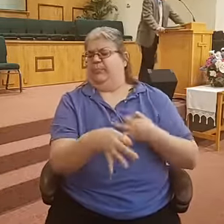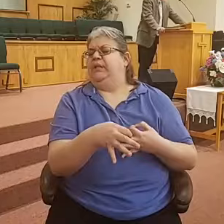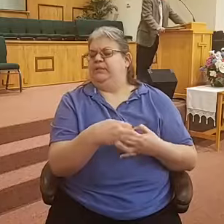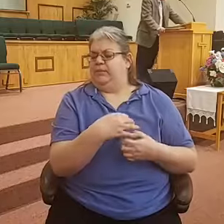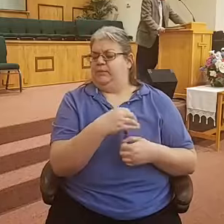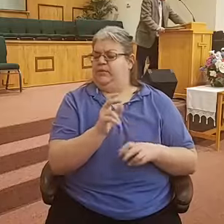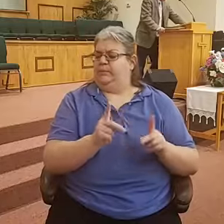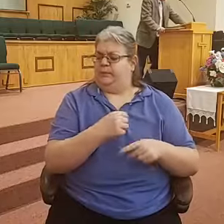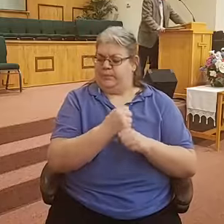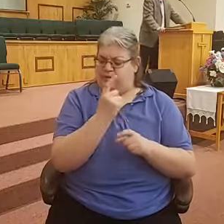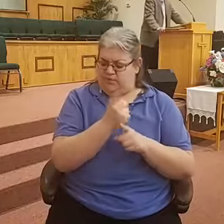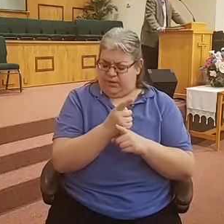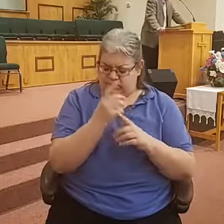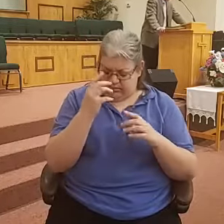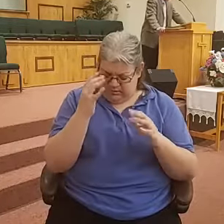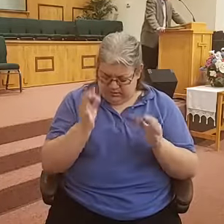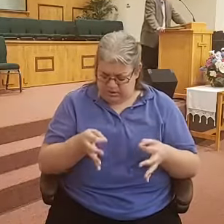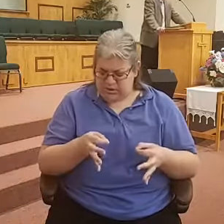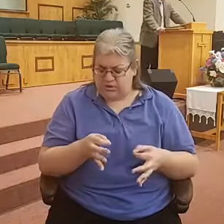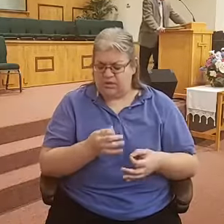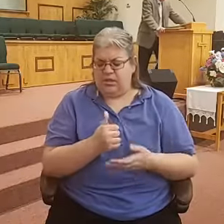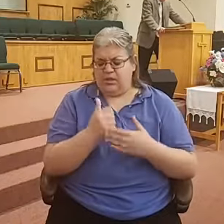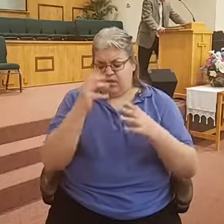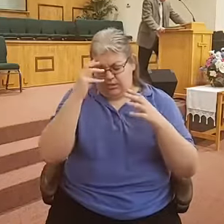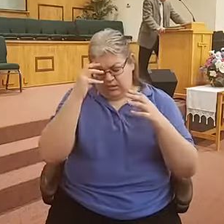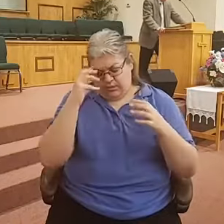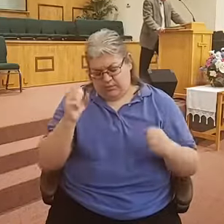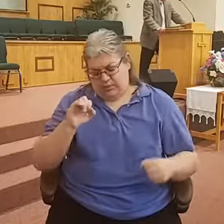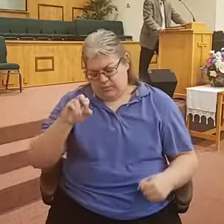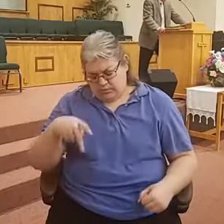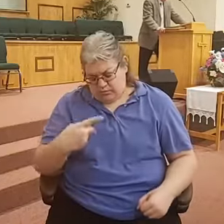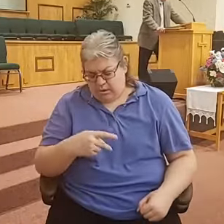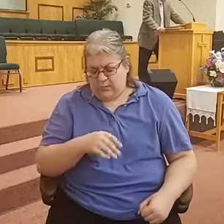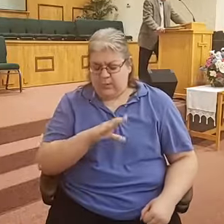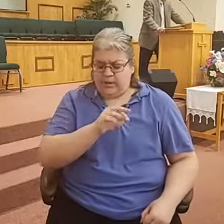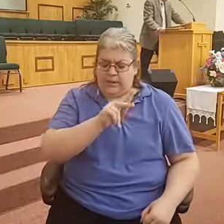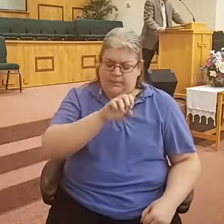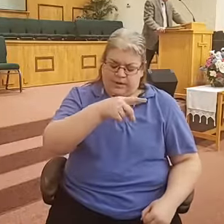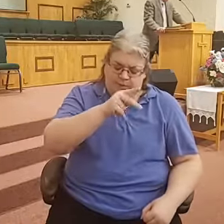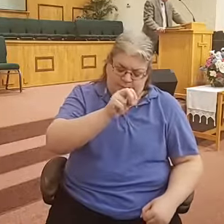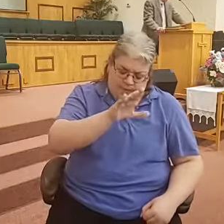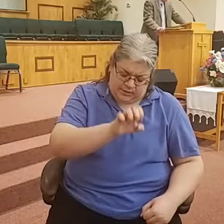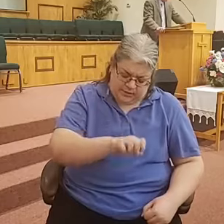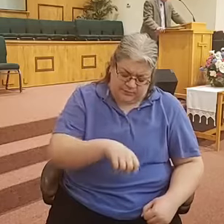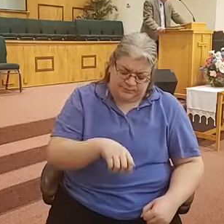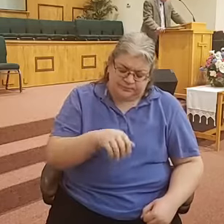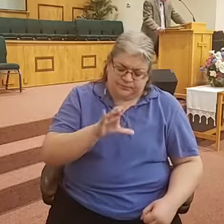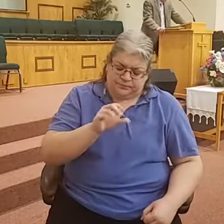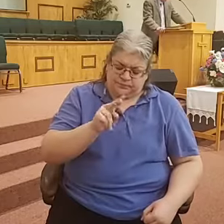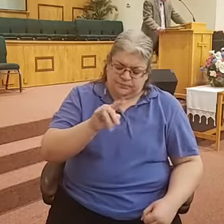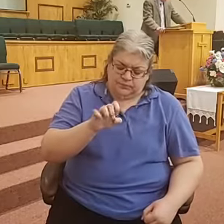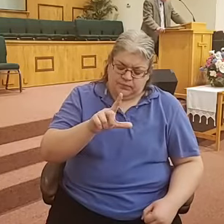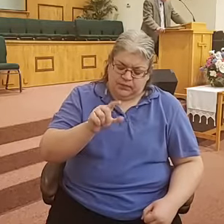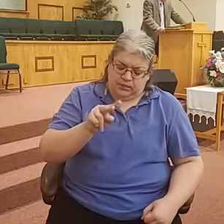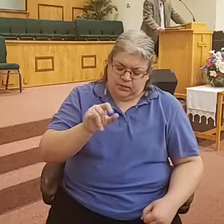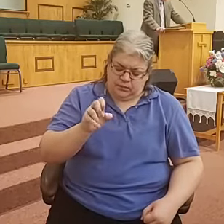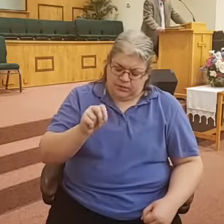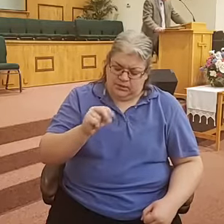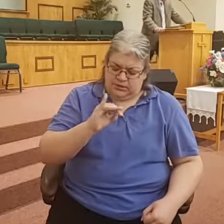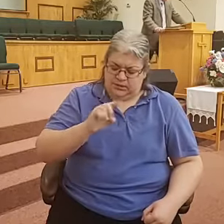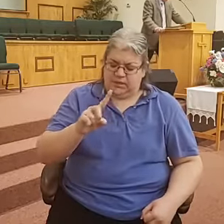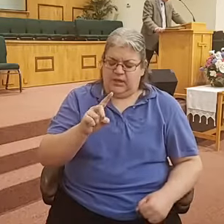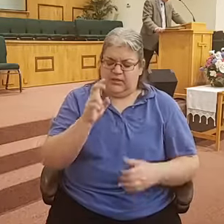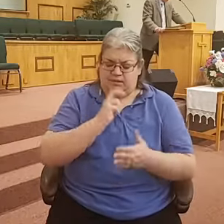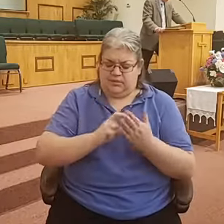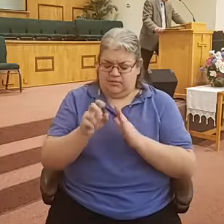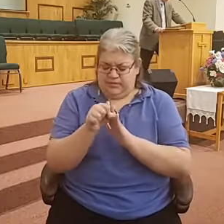help President Donald Trump, help Mike Pence, help Connie Lawson, the Secretary, Indiana Secretary of State, help